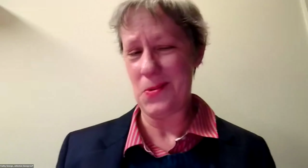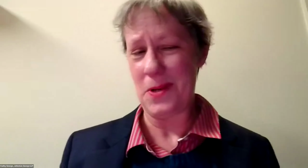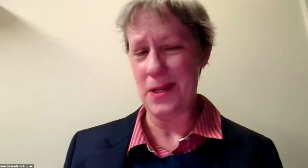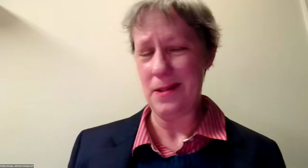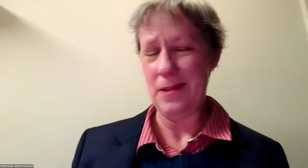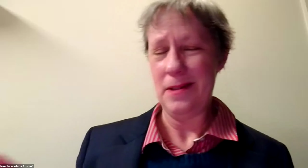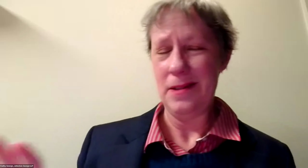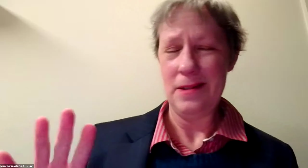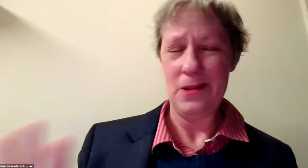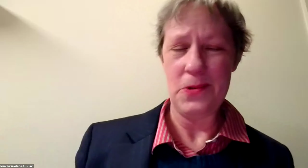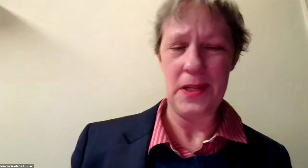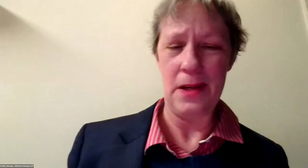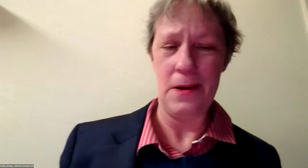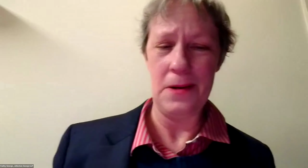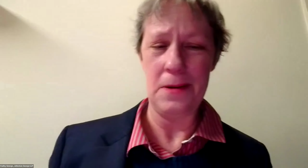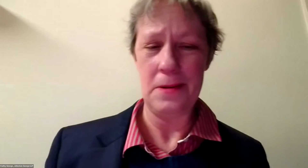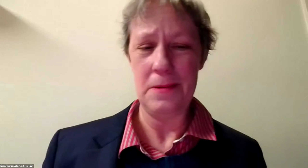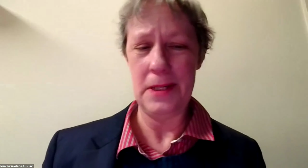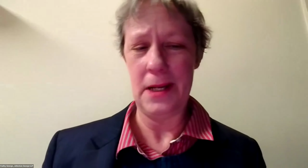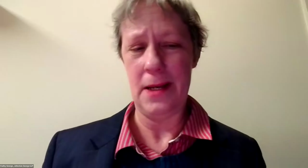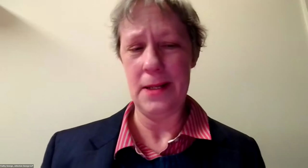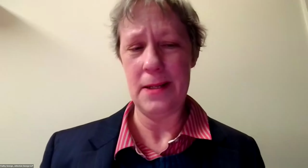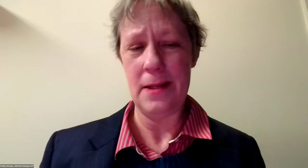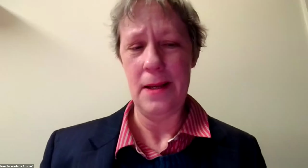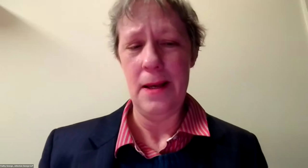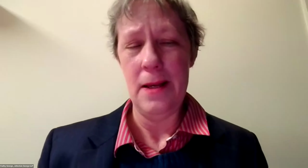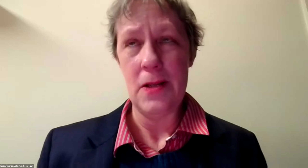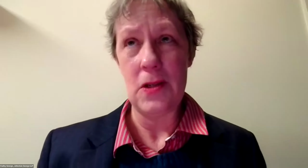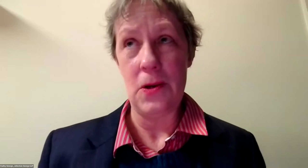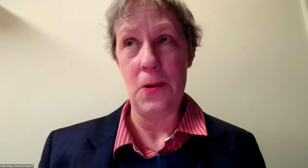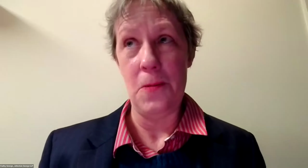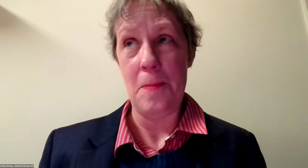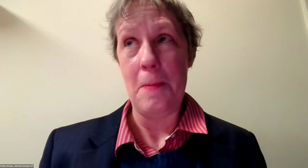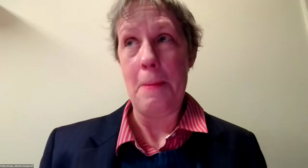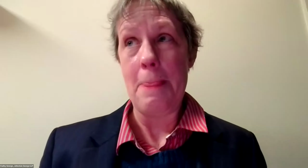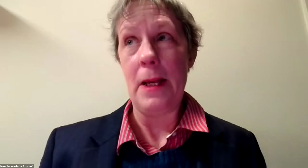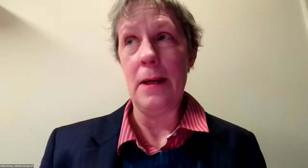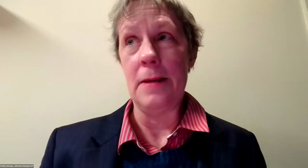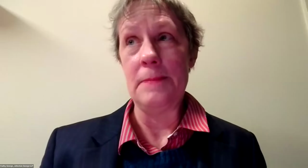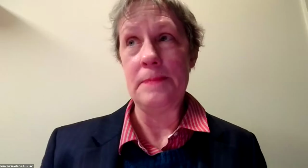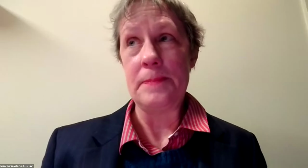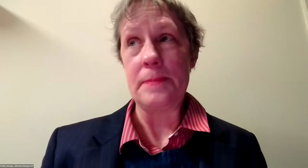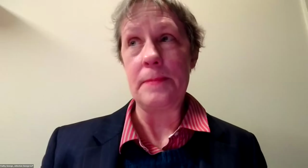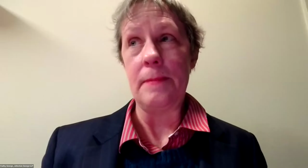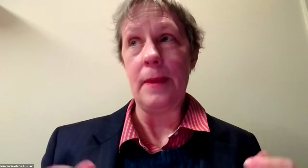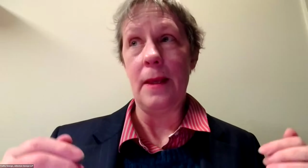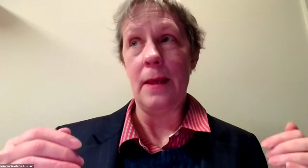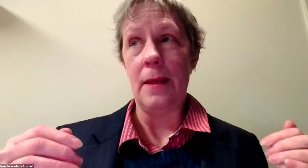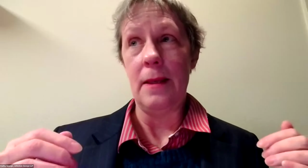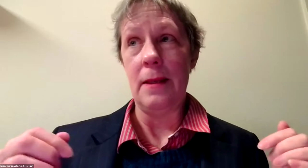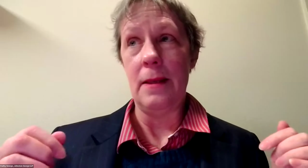here understands what OCR does. So,